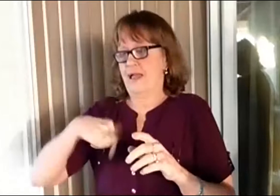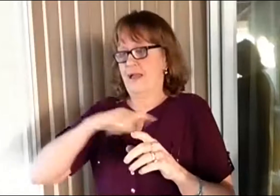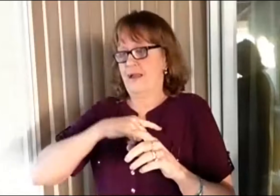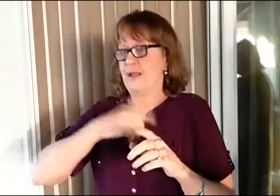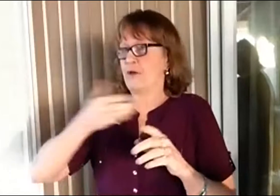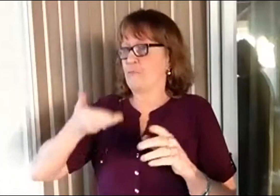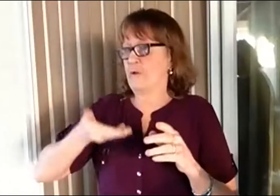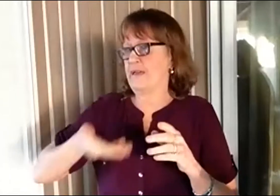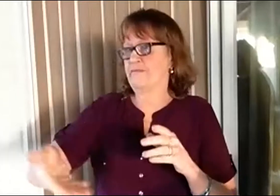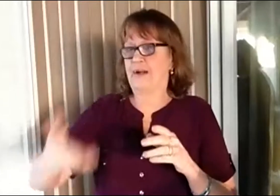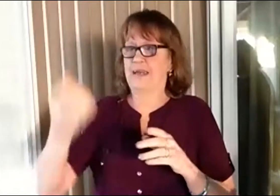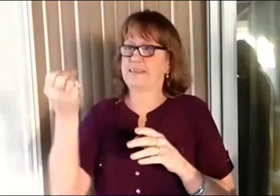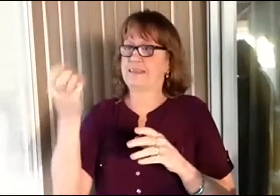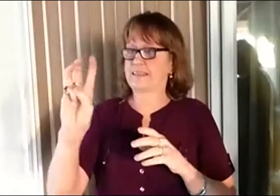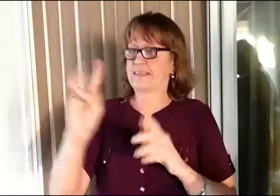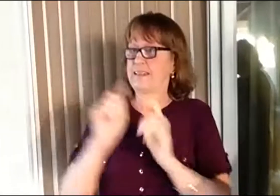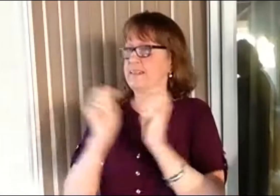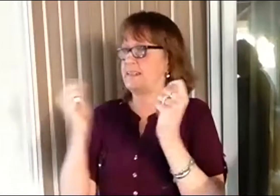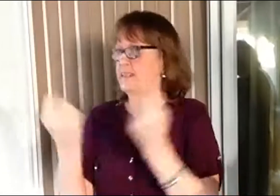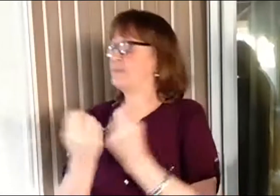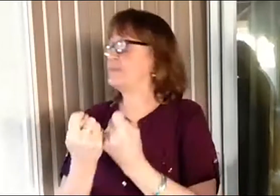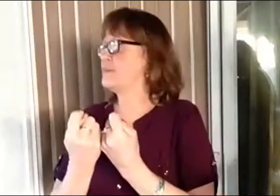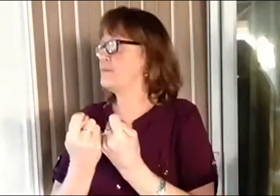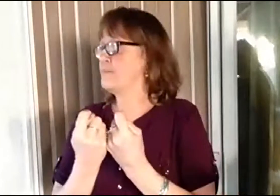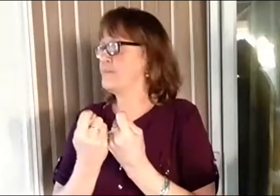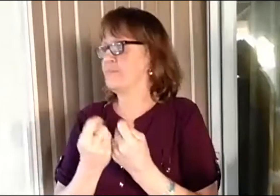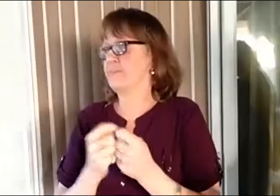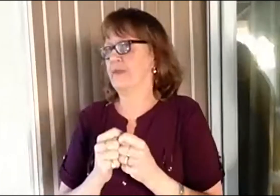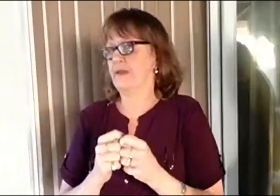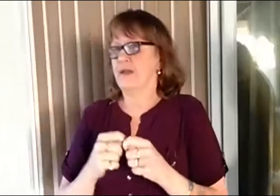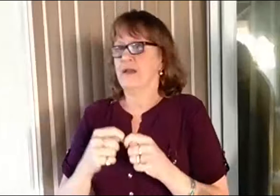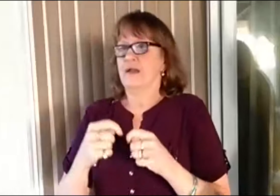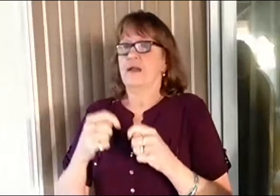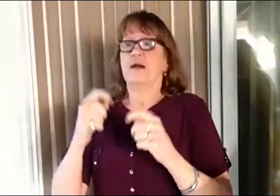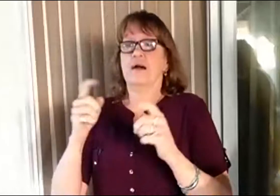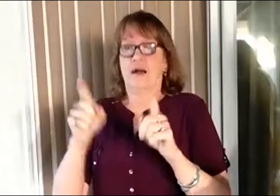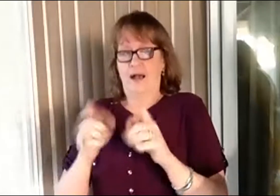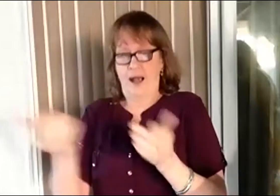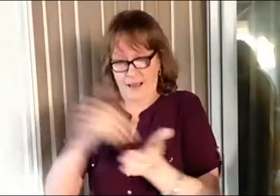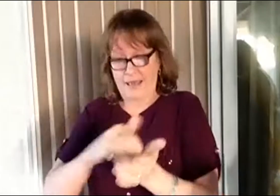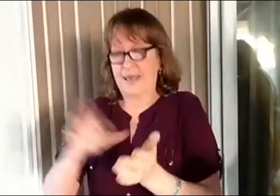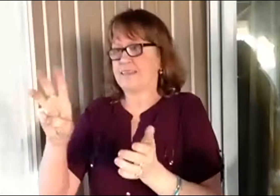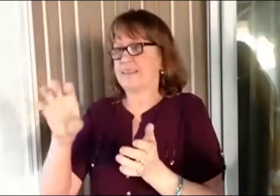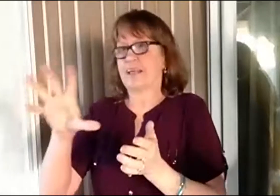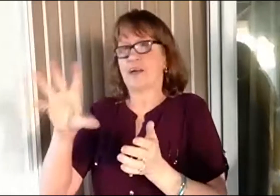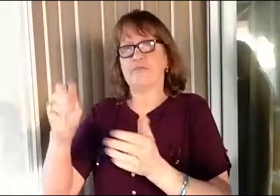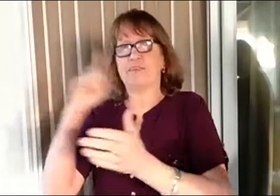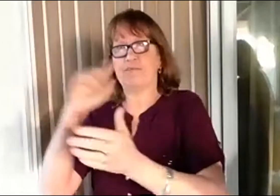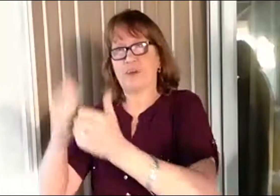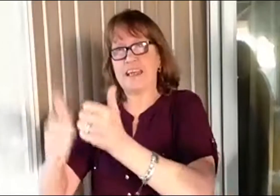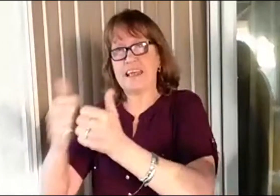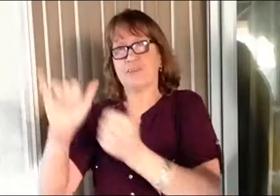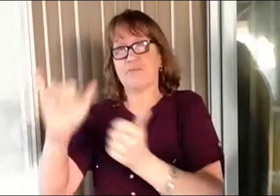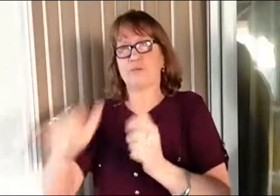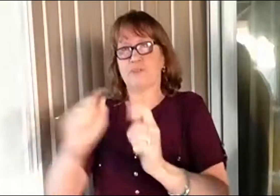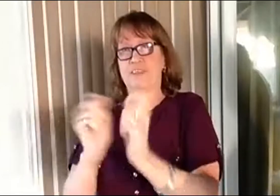16 teams this time. We invited 16 teams. $650 gift for each transportation. Again, $650 for